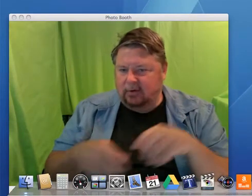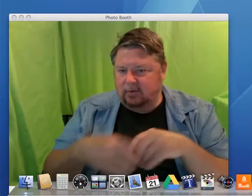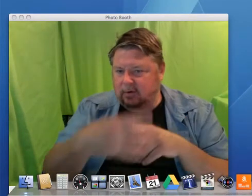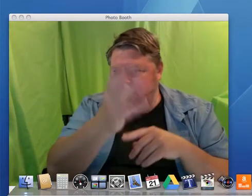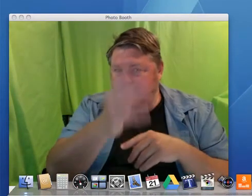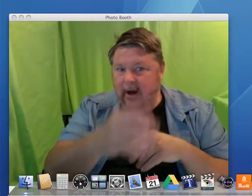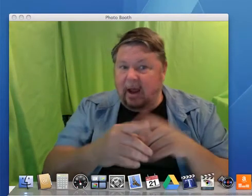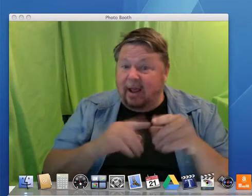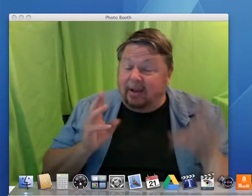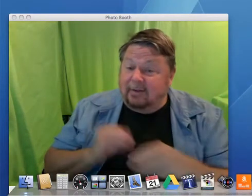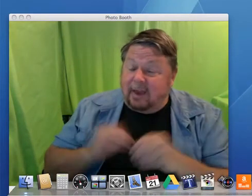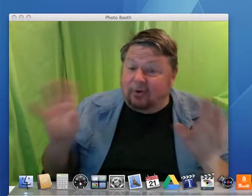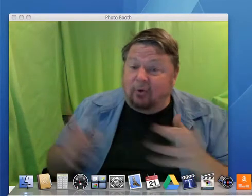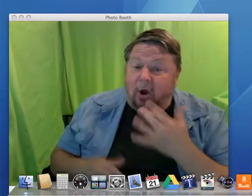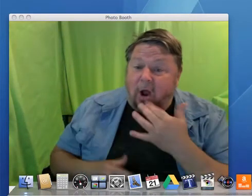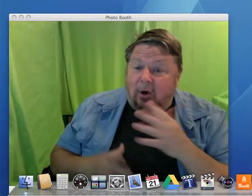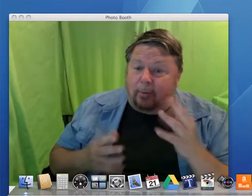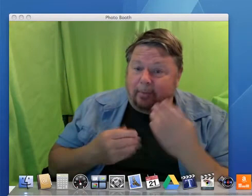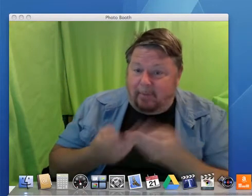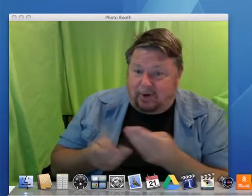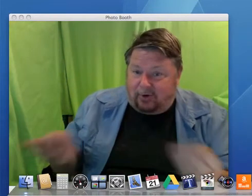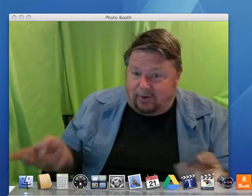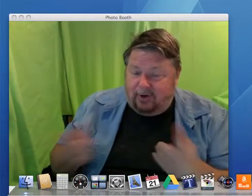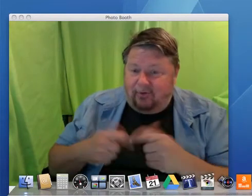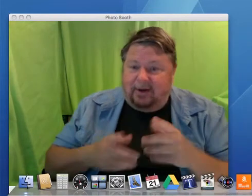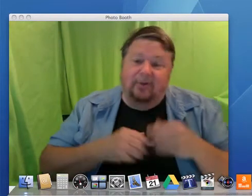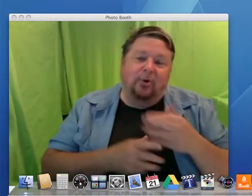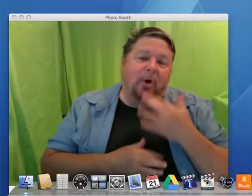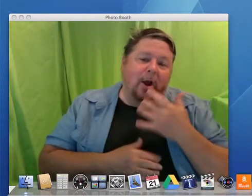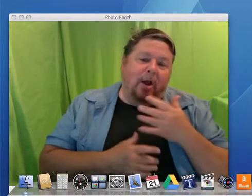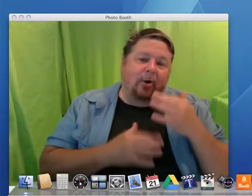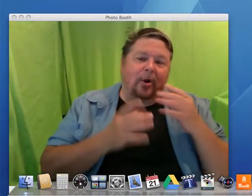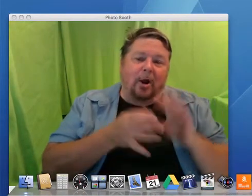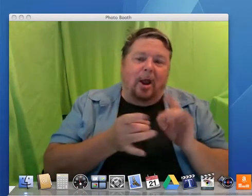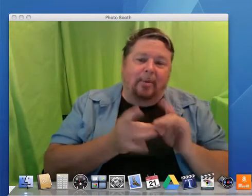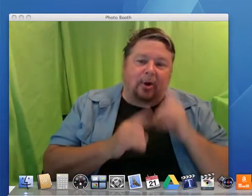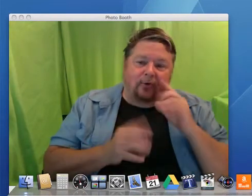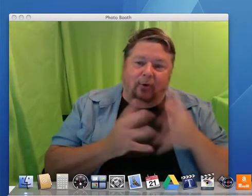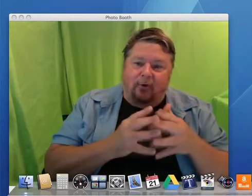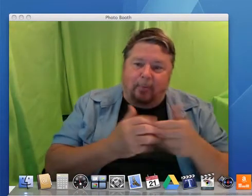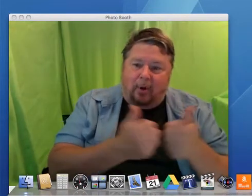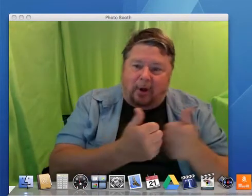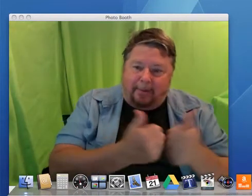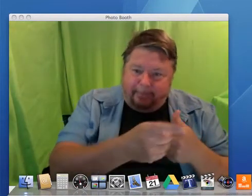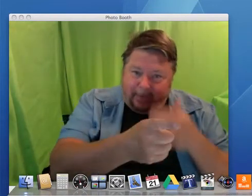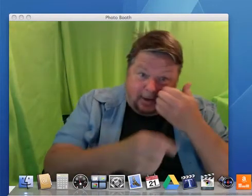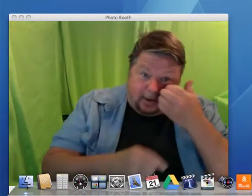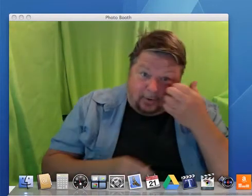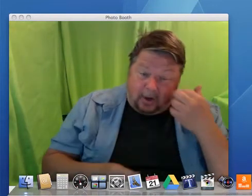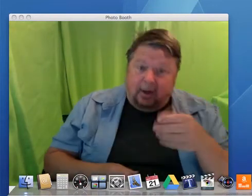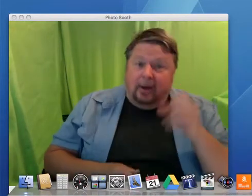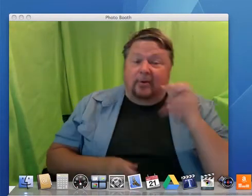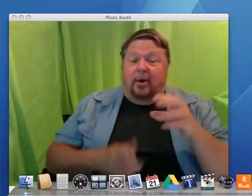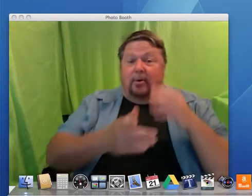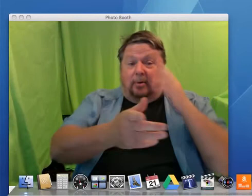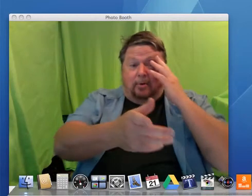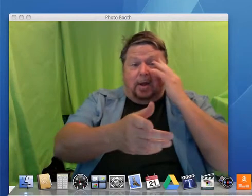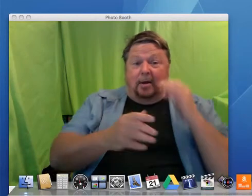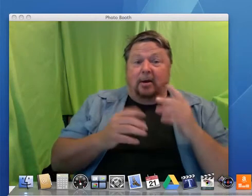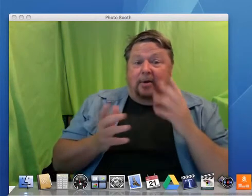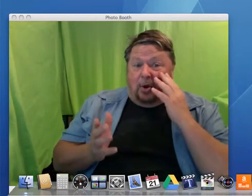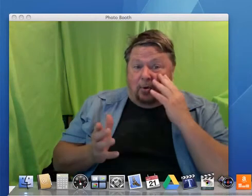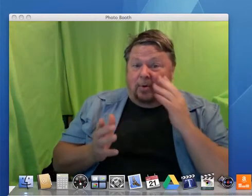test. This is extra color material, right? This is your color commentator for the football game. Okay, so you